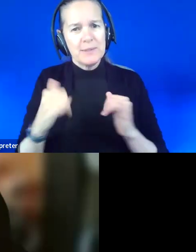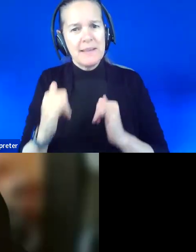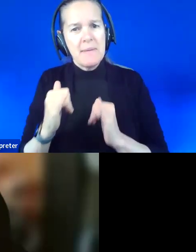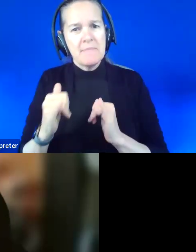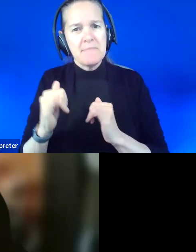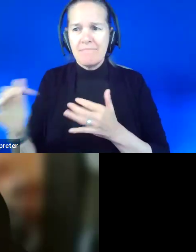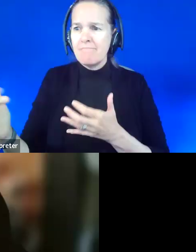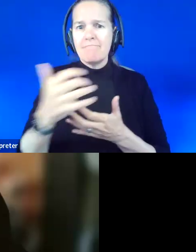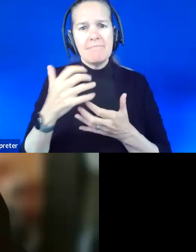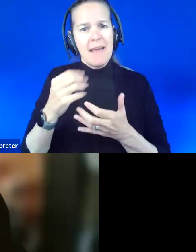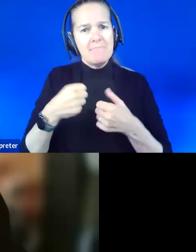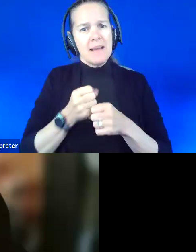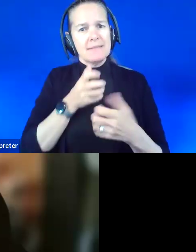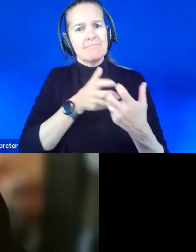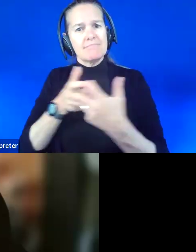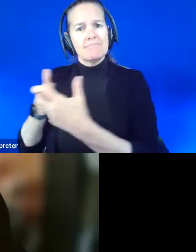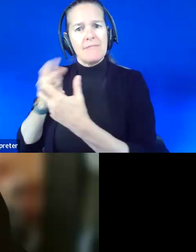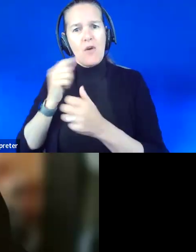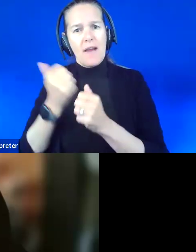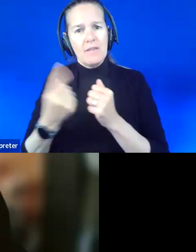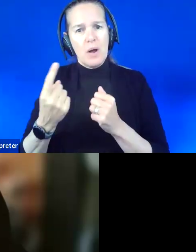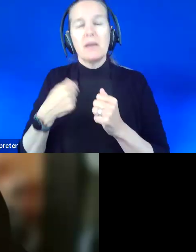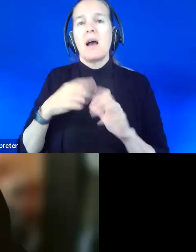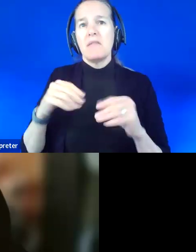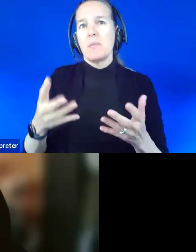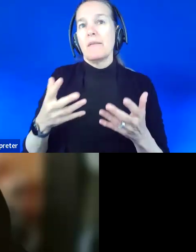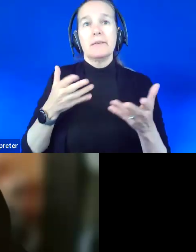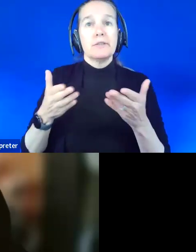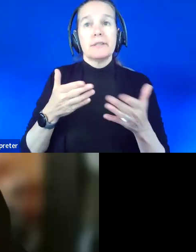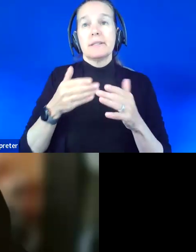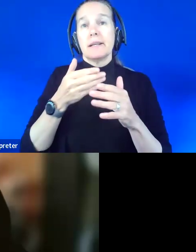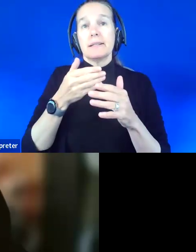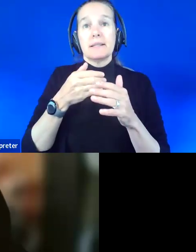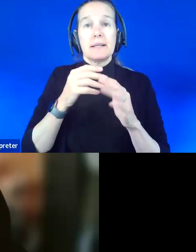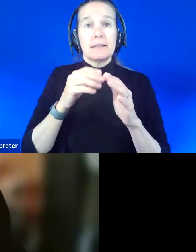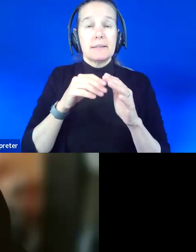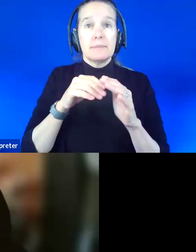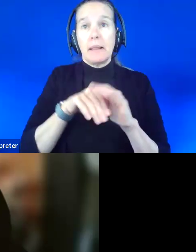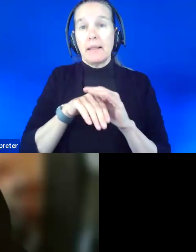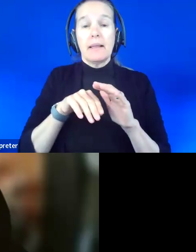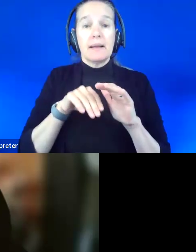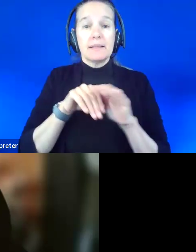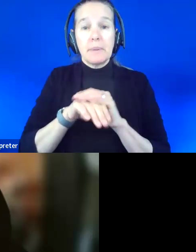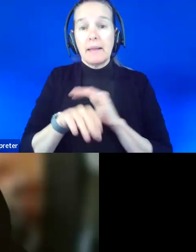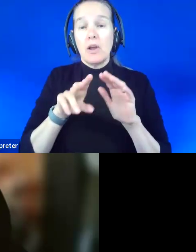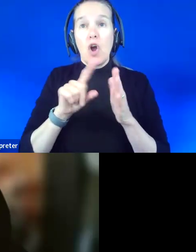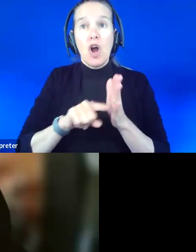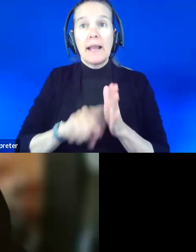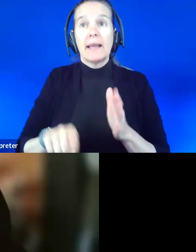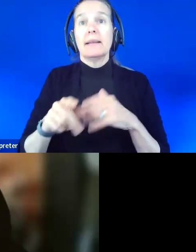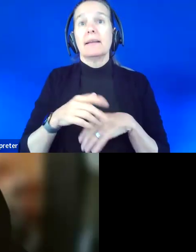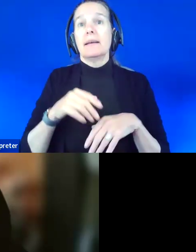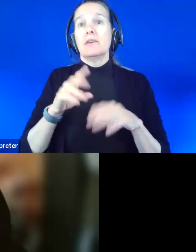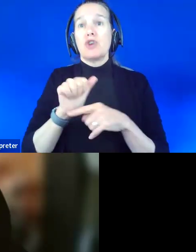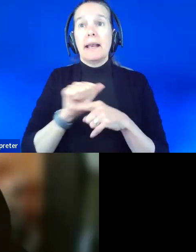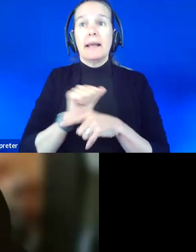I provided quite a number of services, accessibility audits, customized training. I review and revise products. I